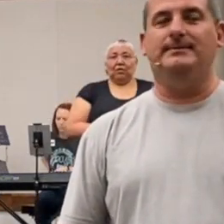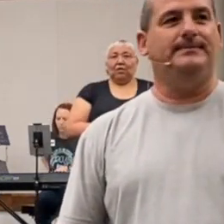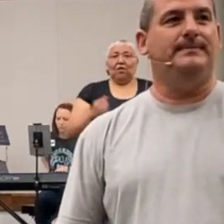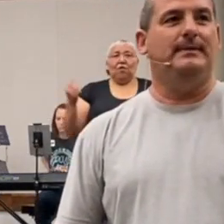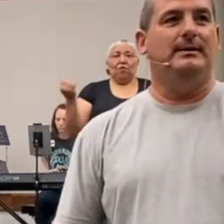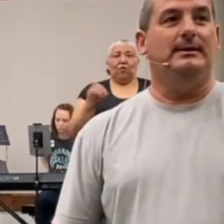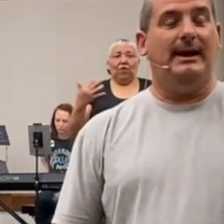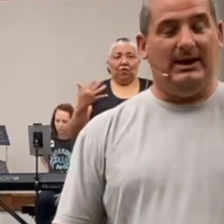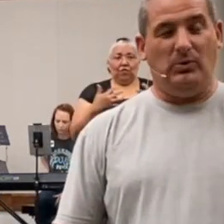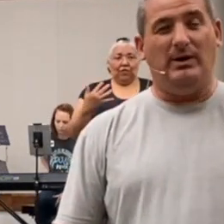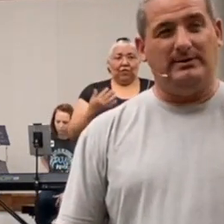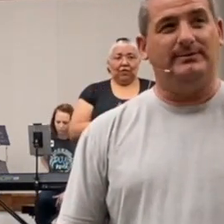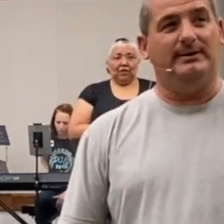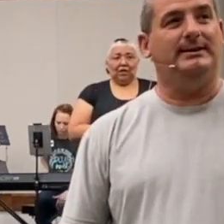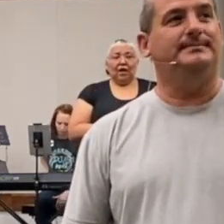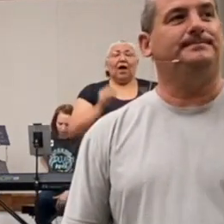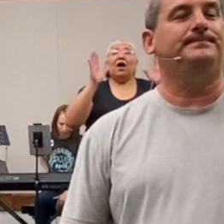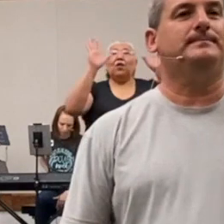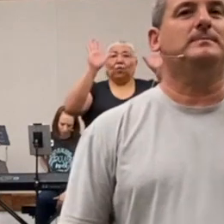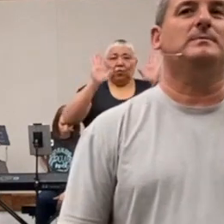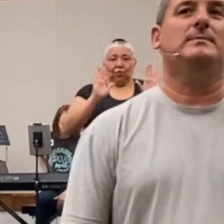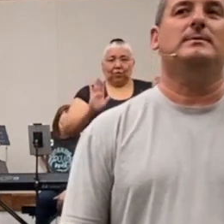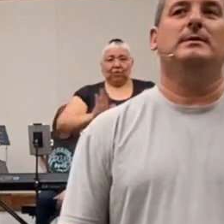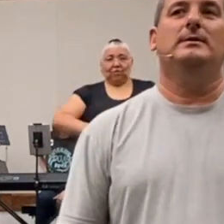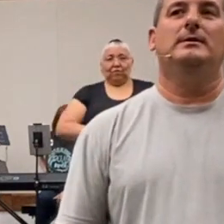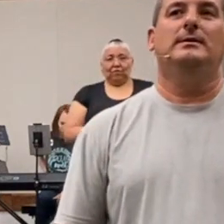fearfully and wonderfully.